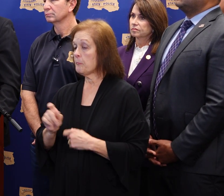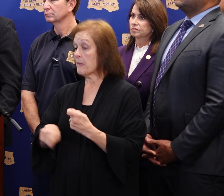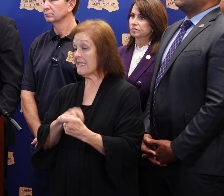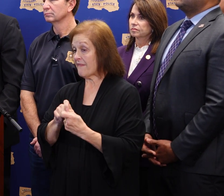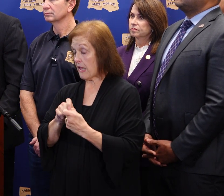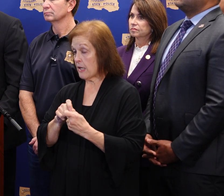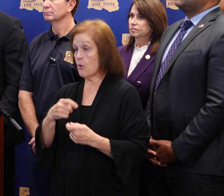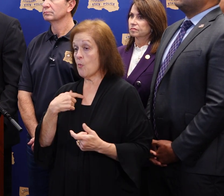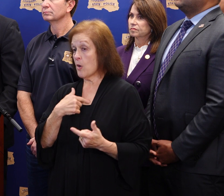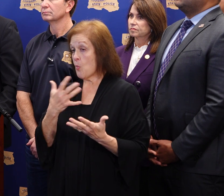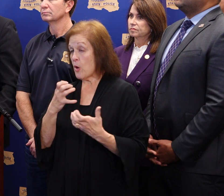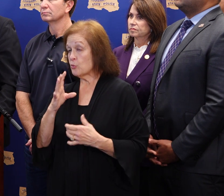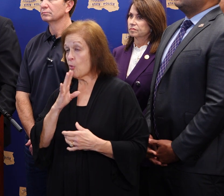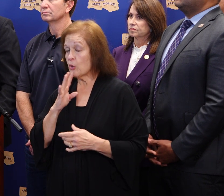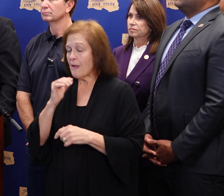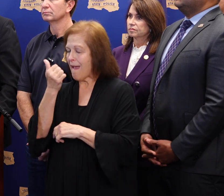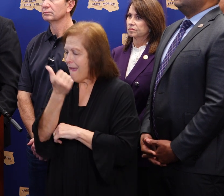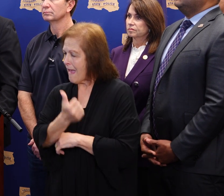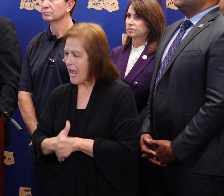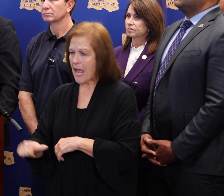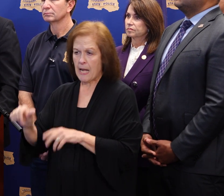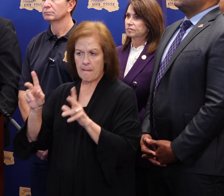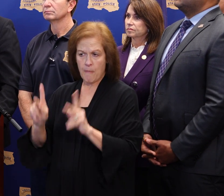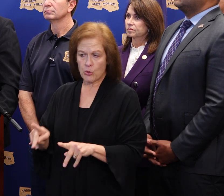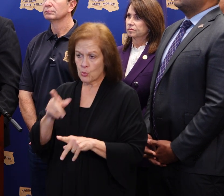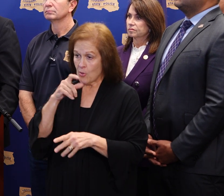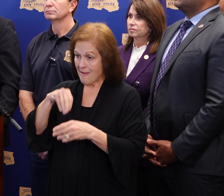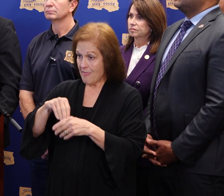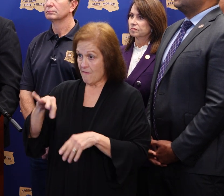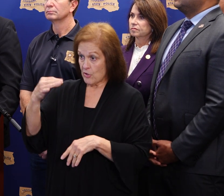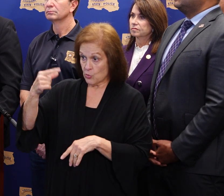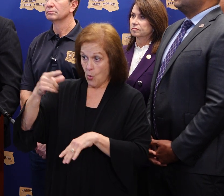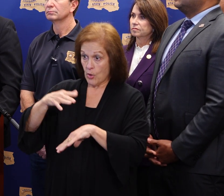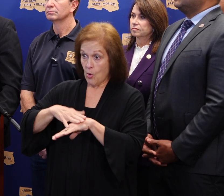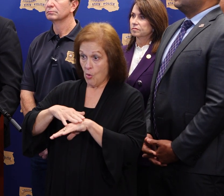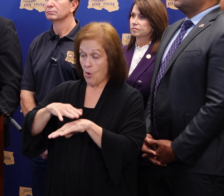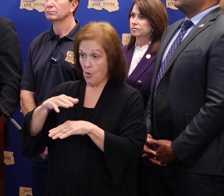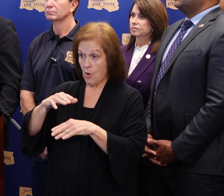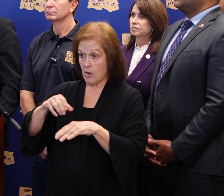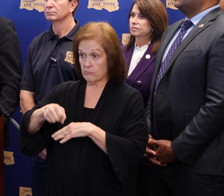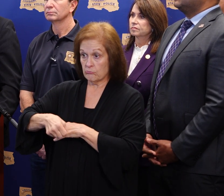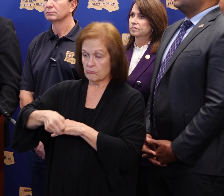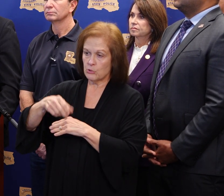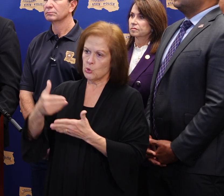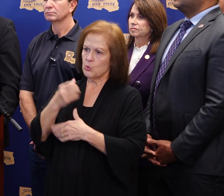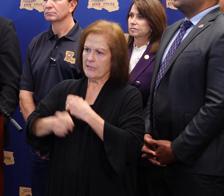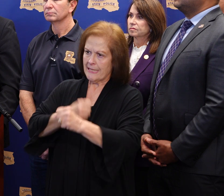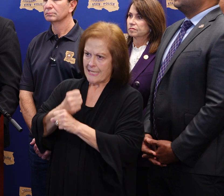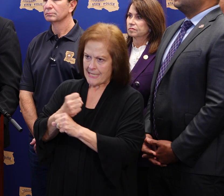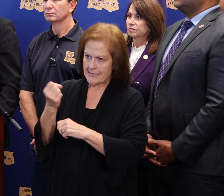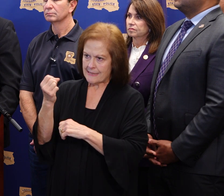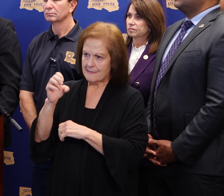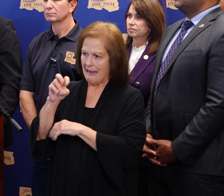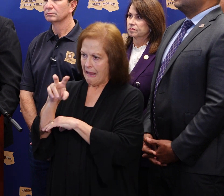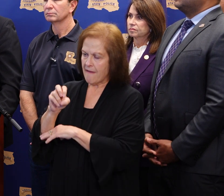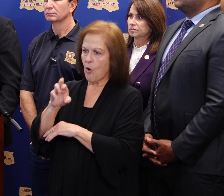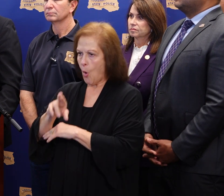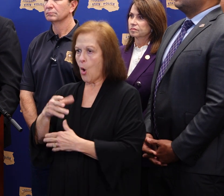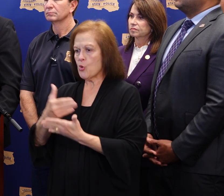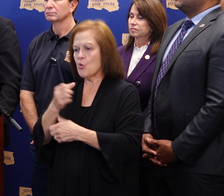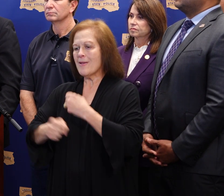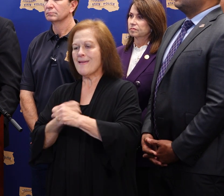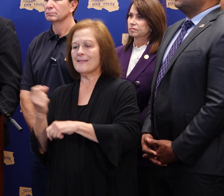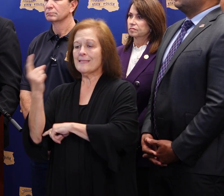Specifically, we want to talk to anyone who was in the French Quarter on New Year's Eve or early on New Year's Day.